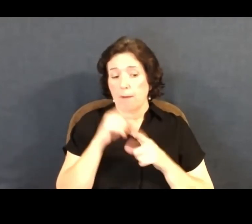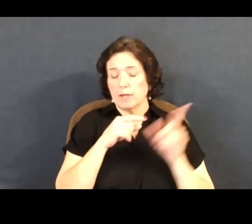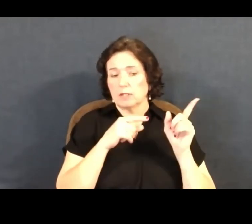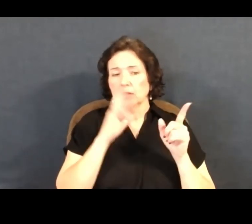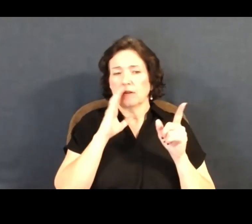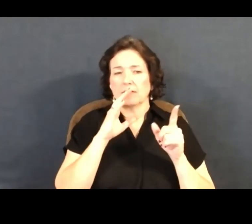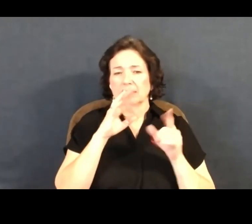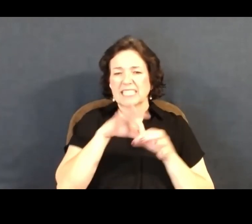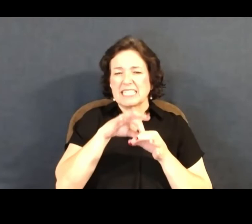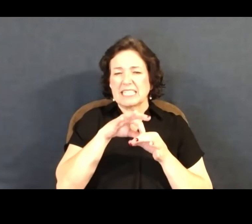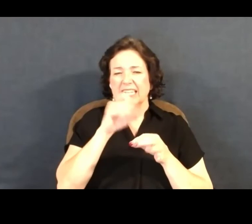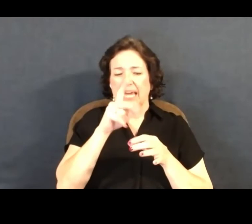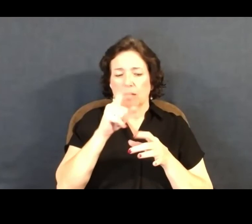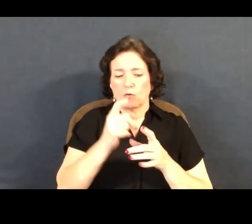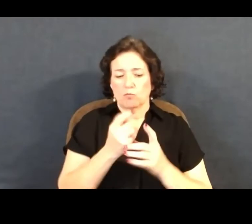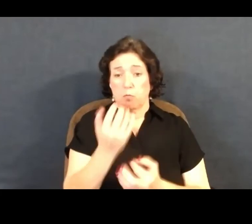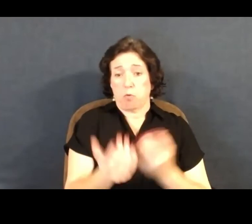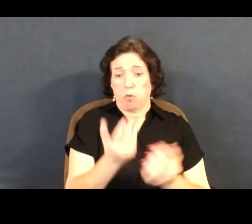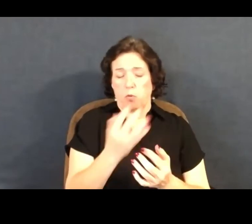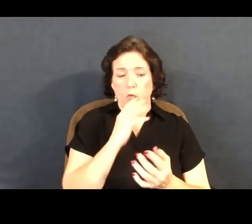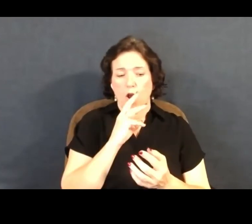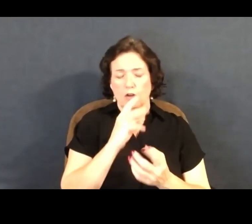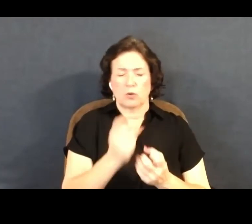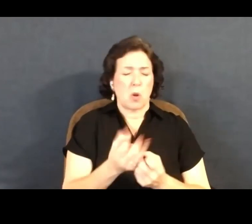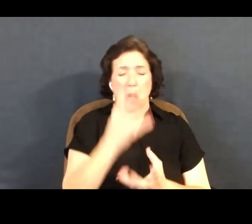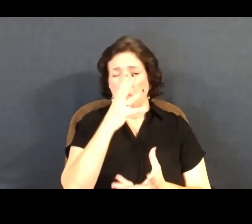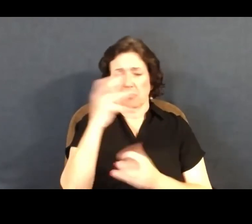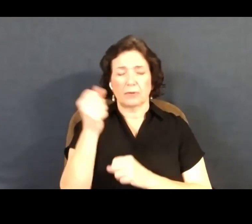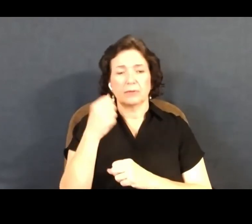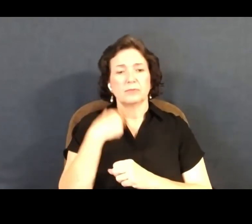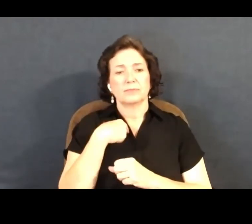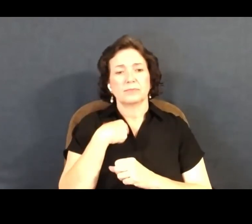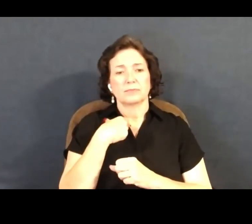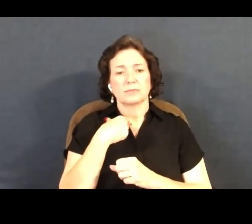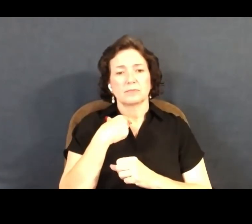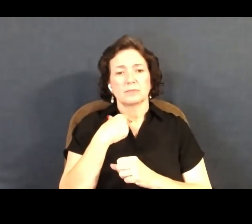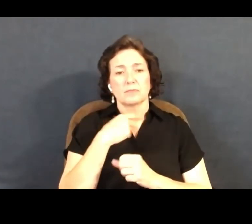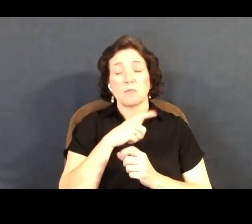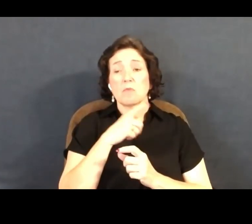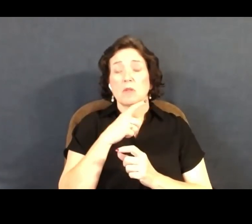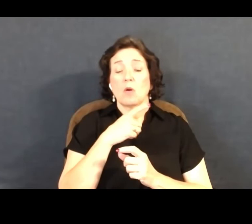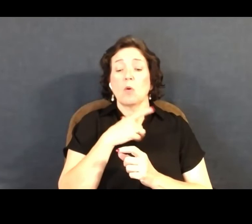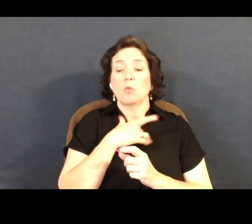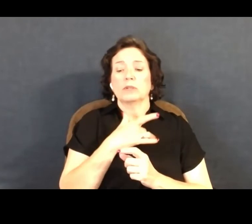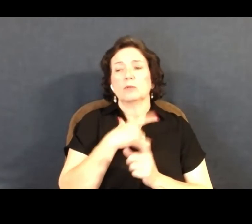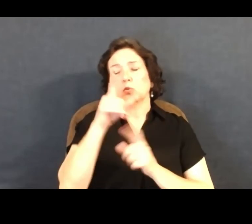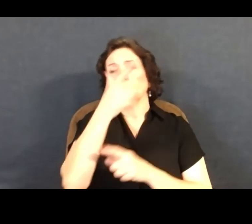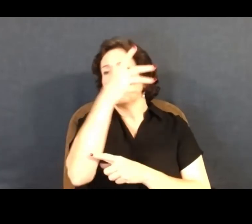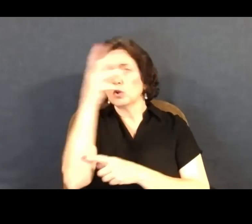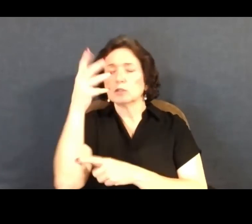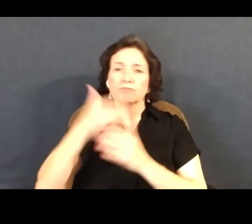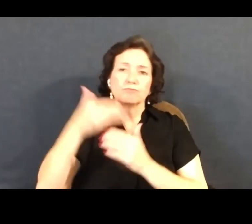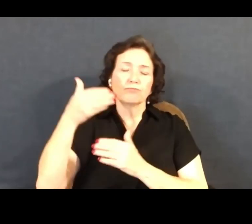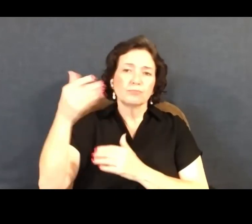water a few times. And when we always took the trash down to the field and the woods, and periodically we'd